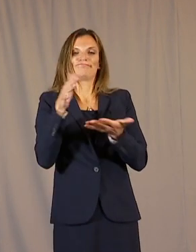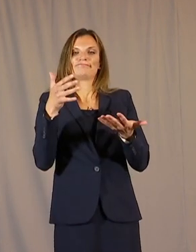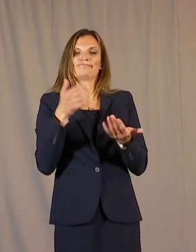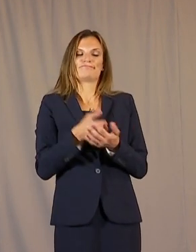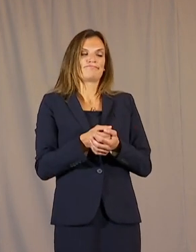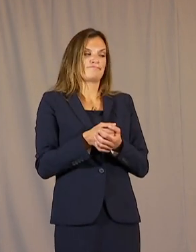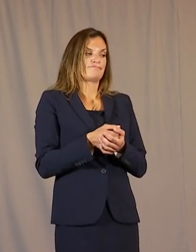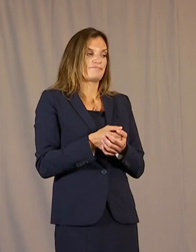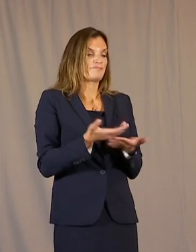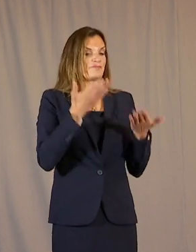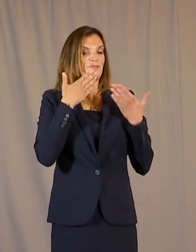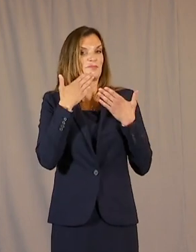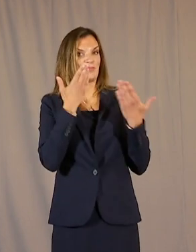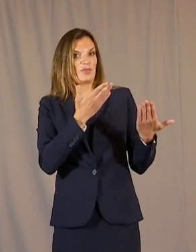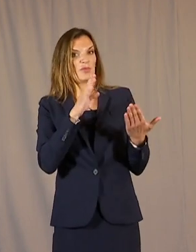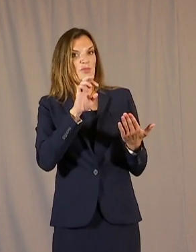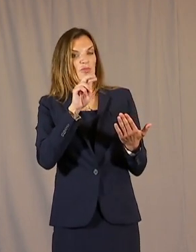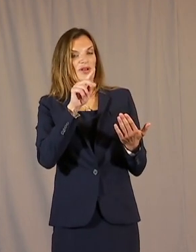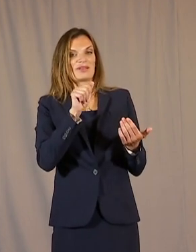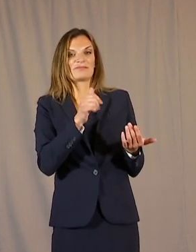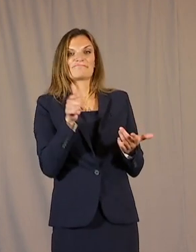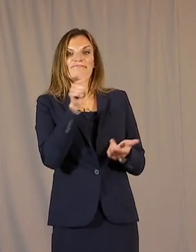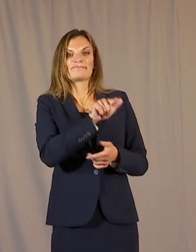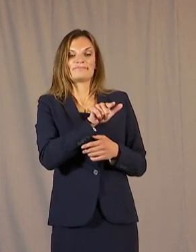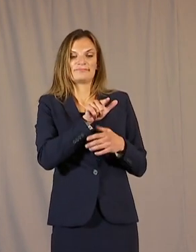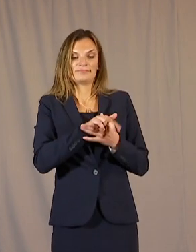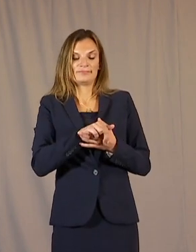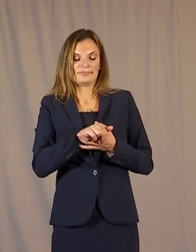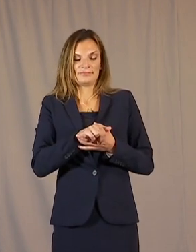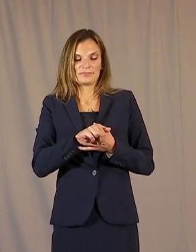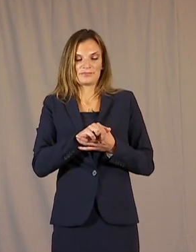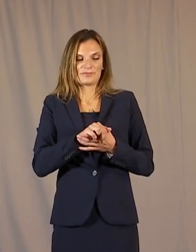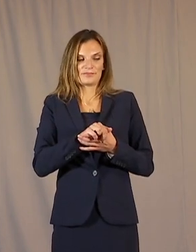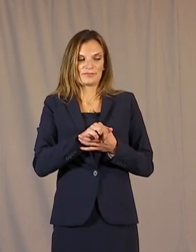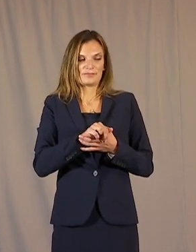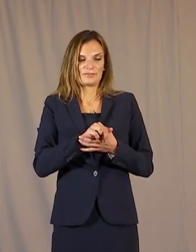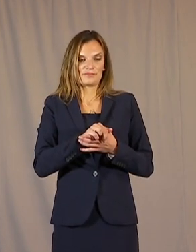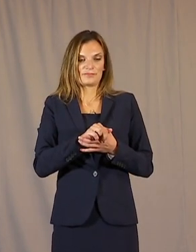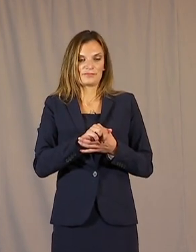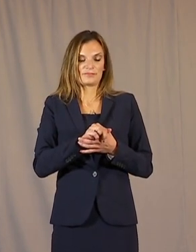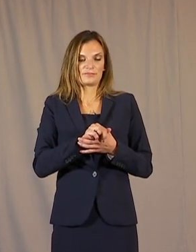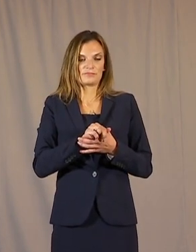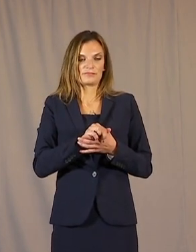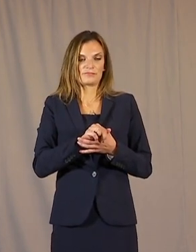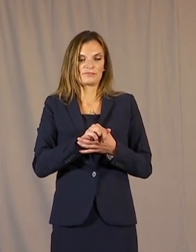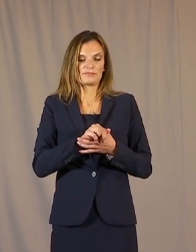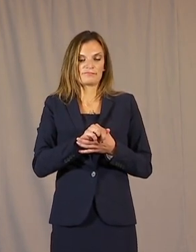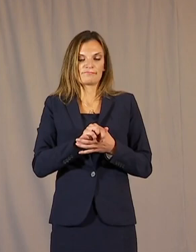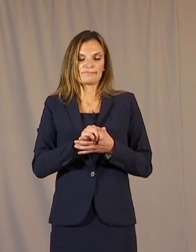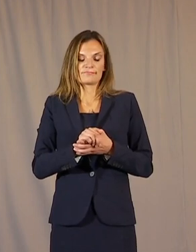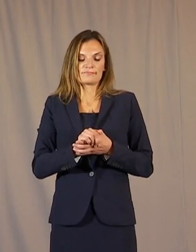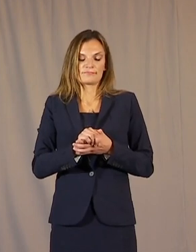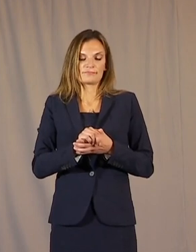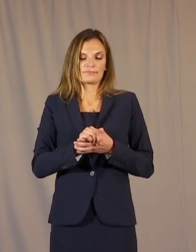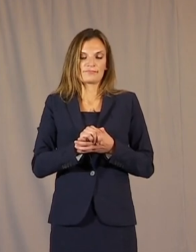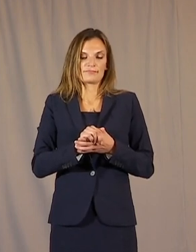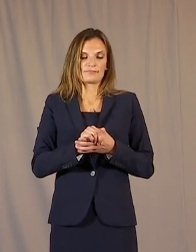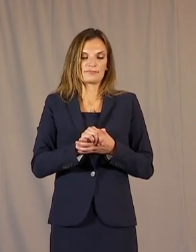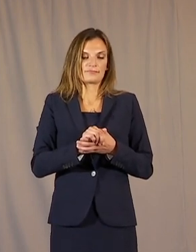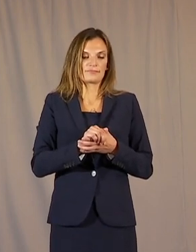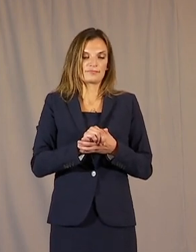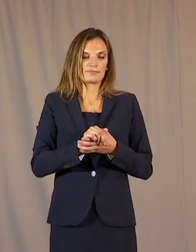Thanks, Brenda. And Tommy? Yeah, thanks. Thanks, Yesenia. A couple things I just want to add